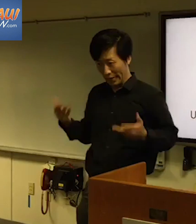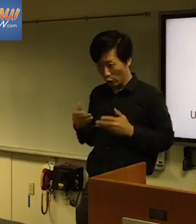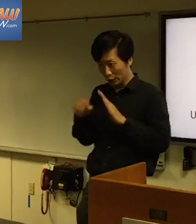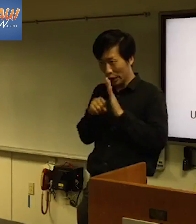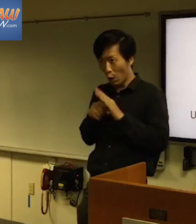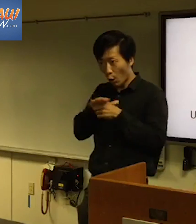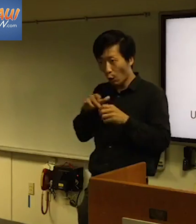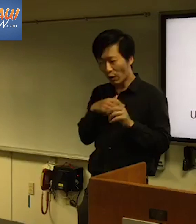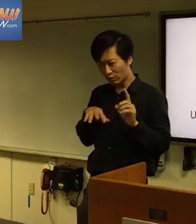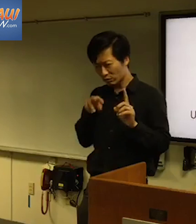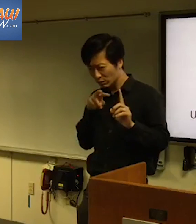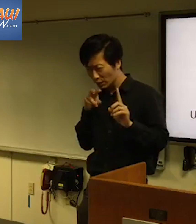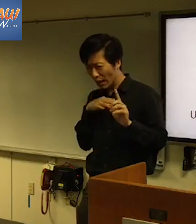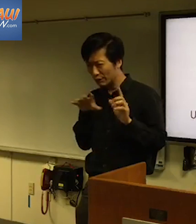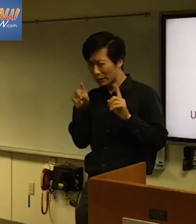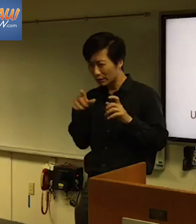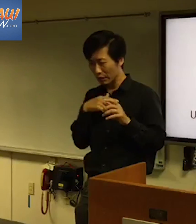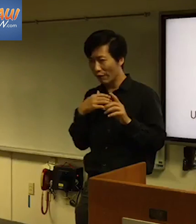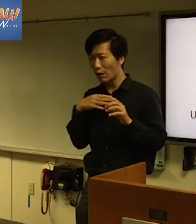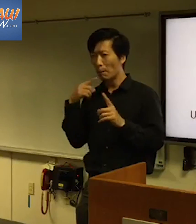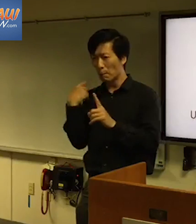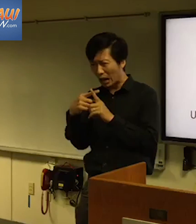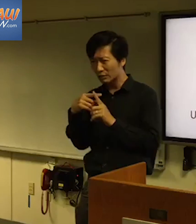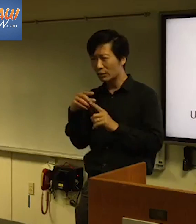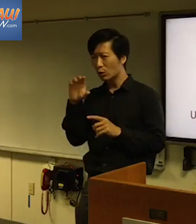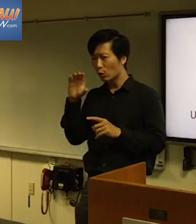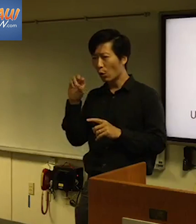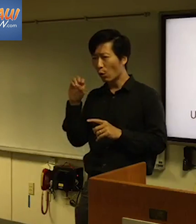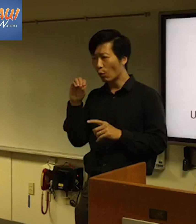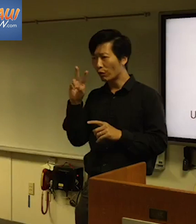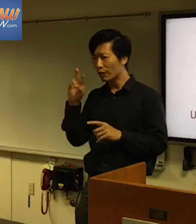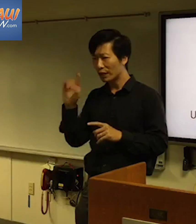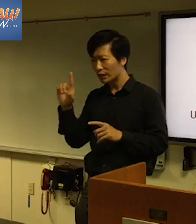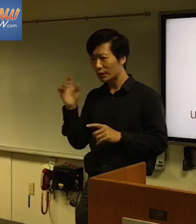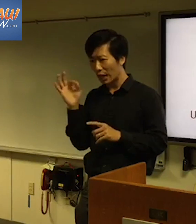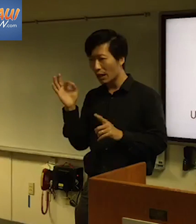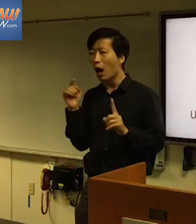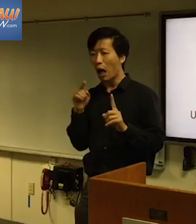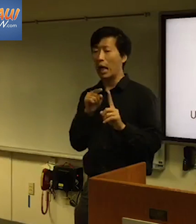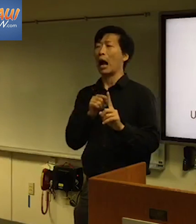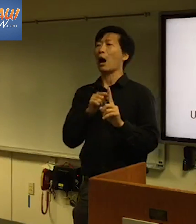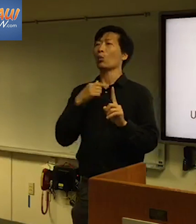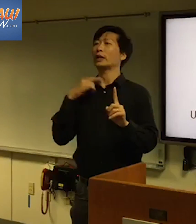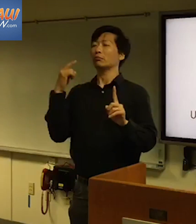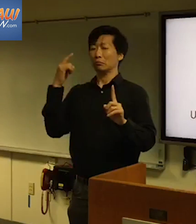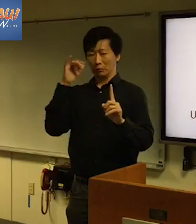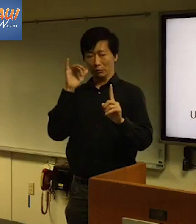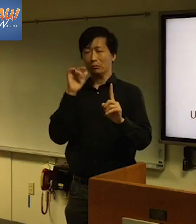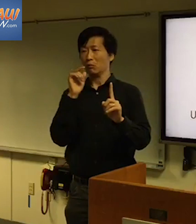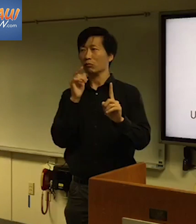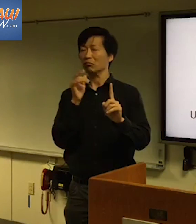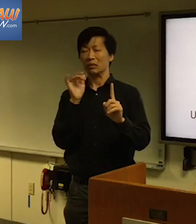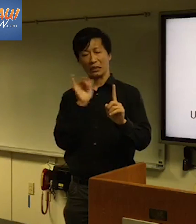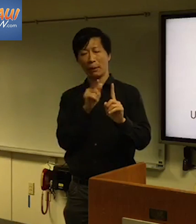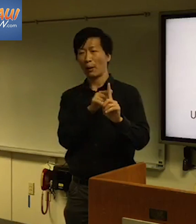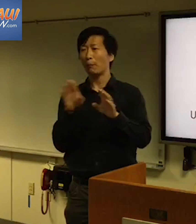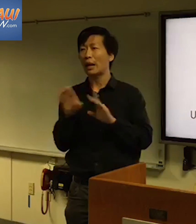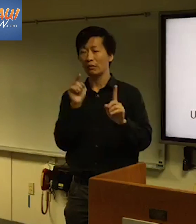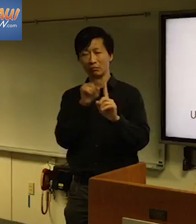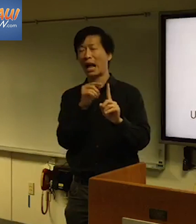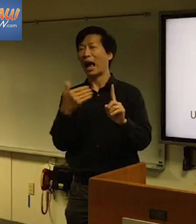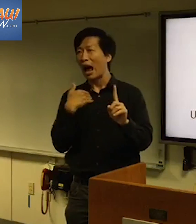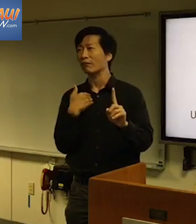course, verifying that. It's always important to verify. And if there were any contacts identified who were ill, they would get tested.